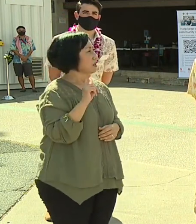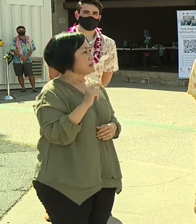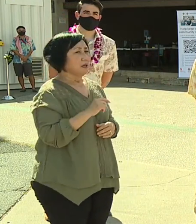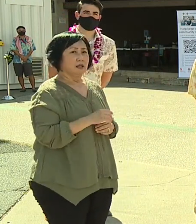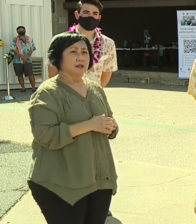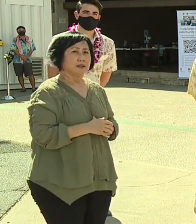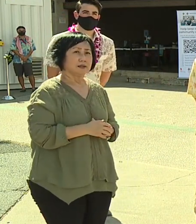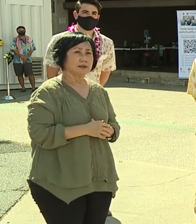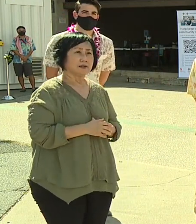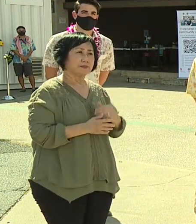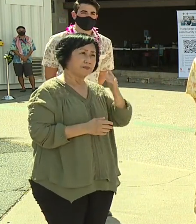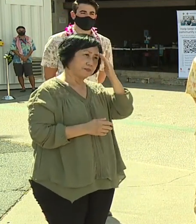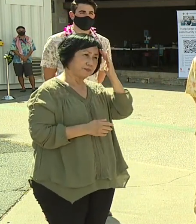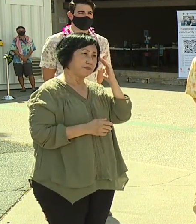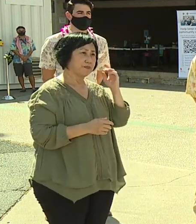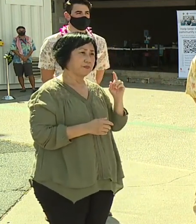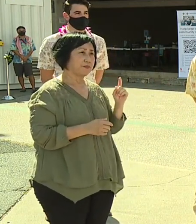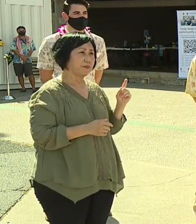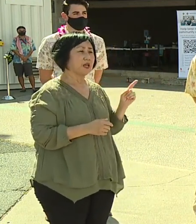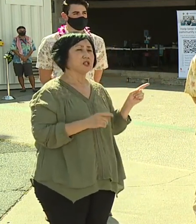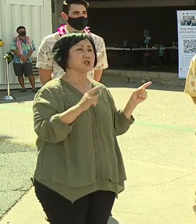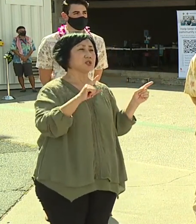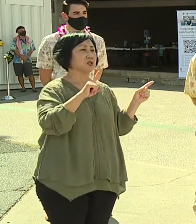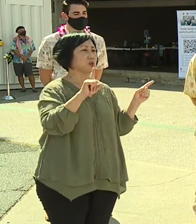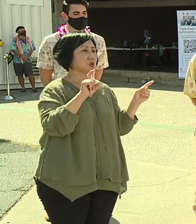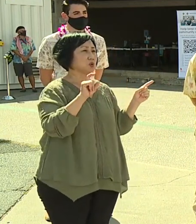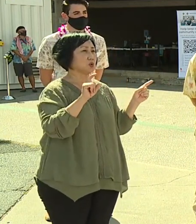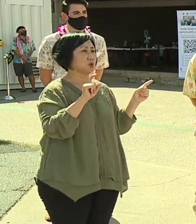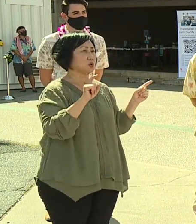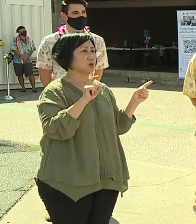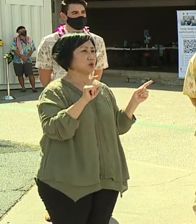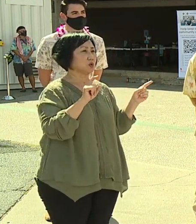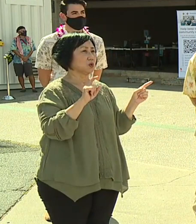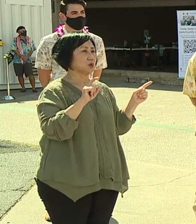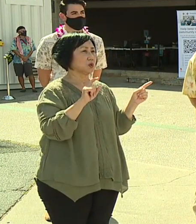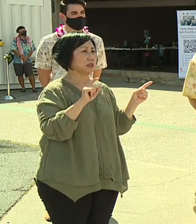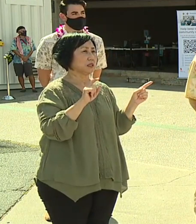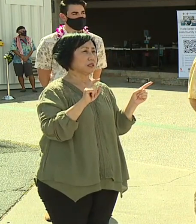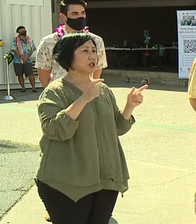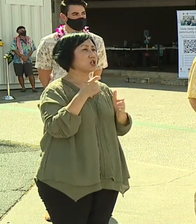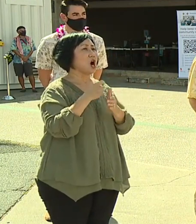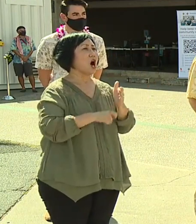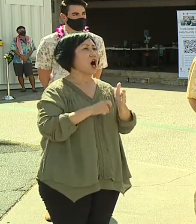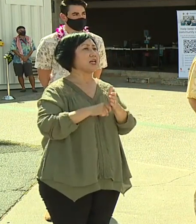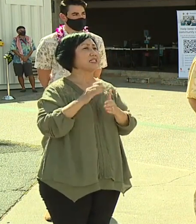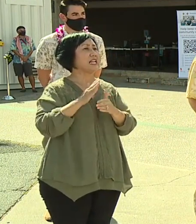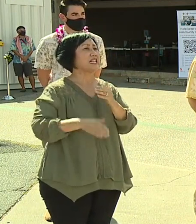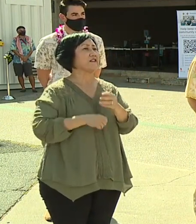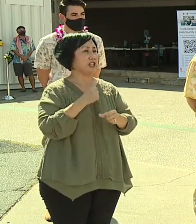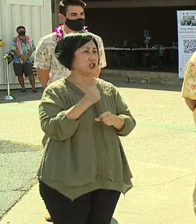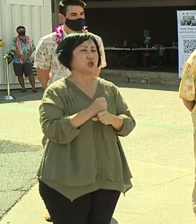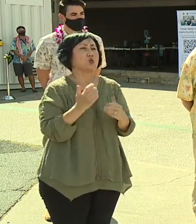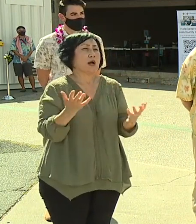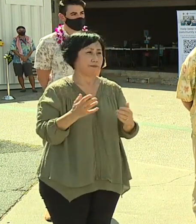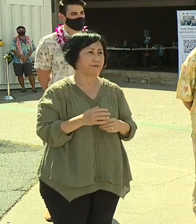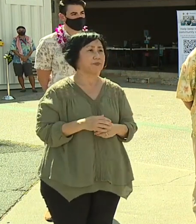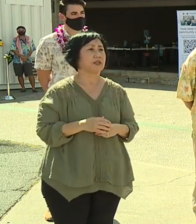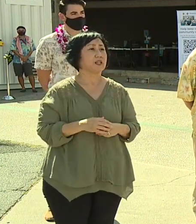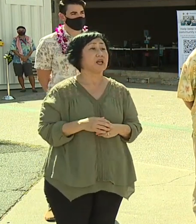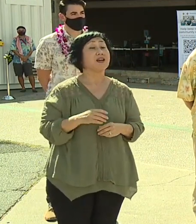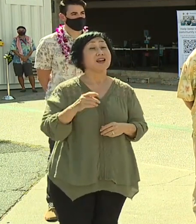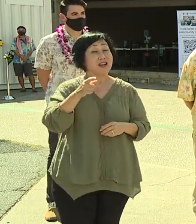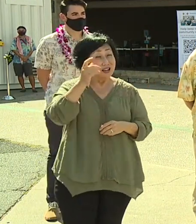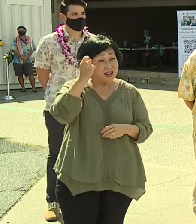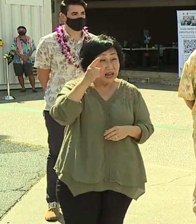covered after the end of the year. So one of the good things, and I don't know if, Glenn, you want to talk about it, but they're going to be charging